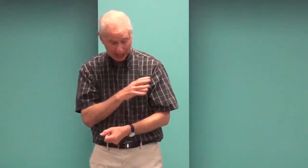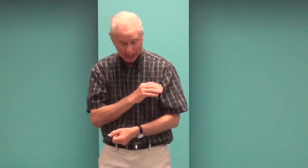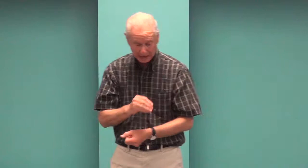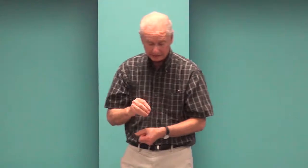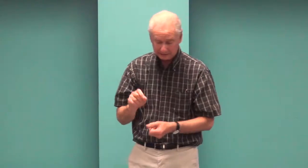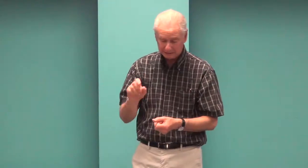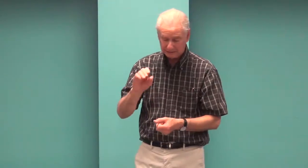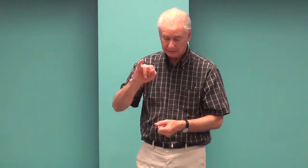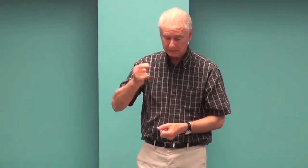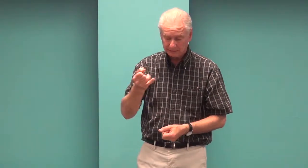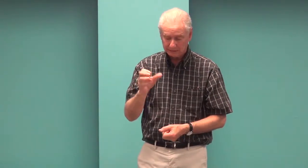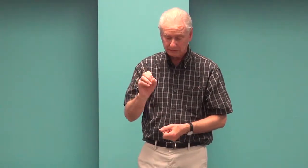Society.